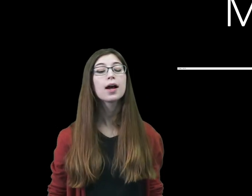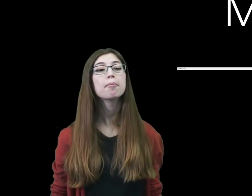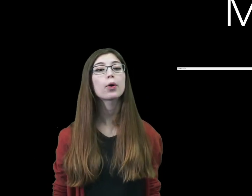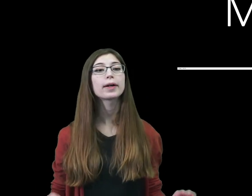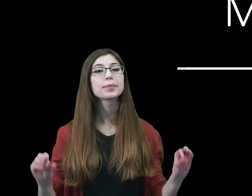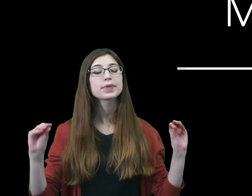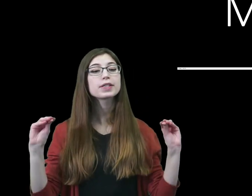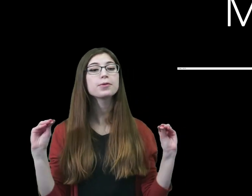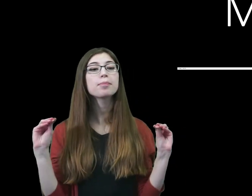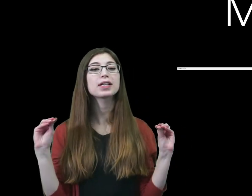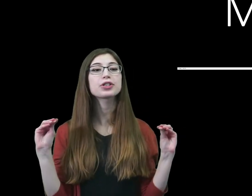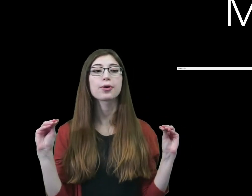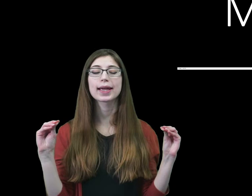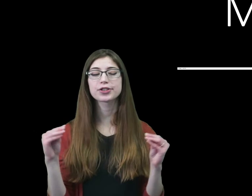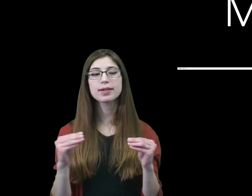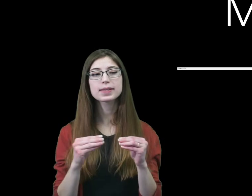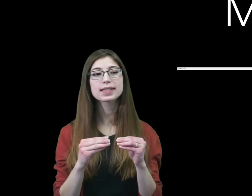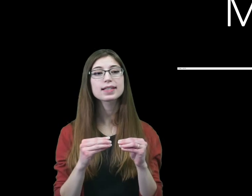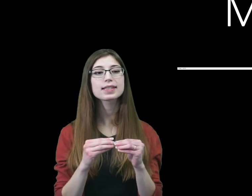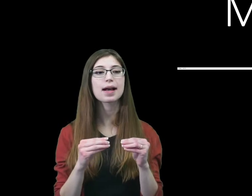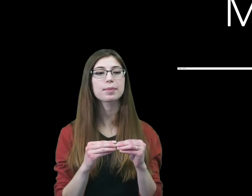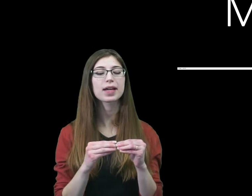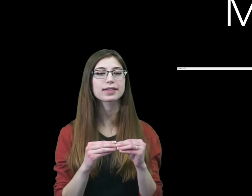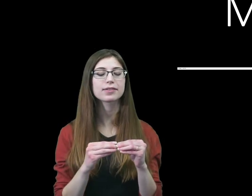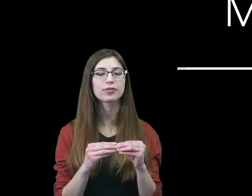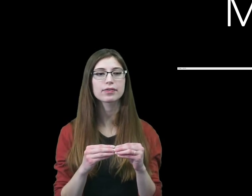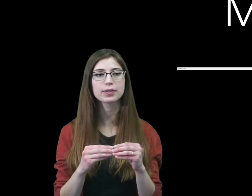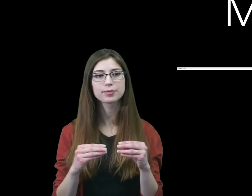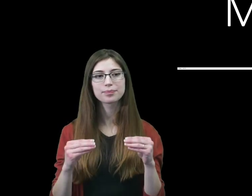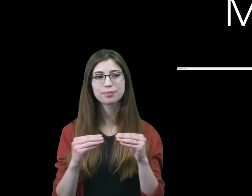More. 2 pinched O handshakes and tap them together in front of you. More.